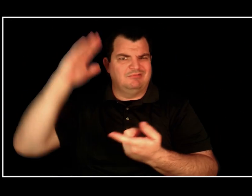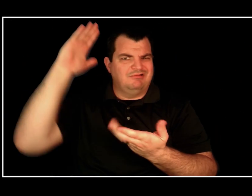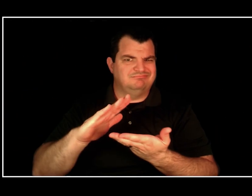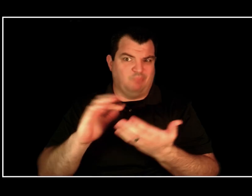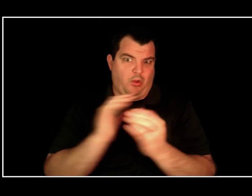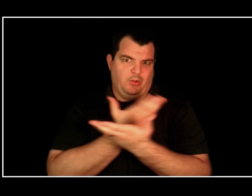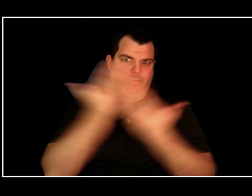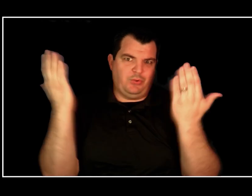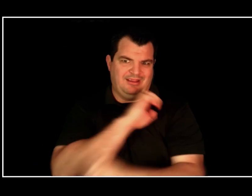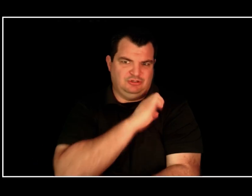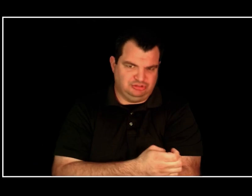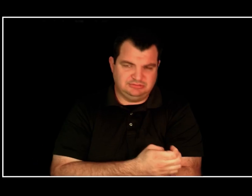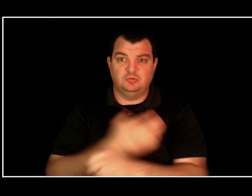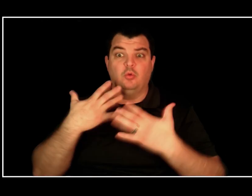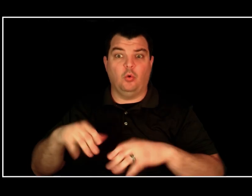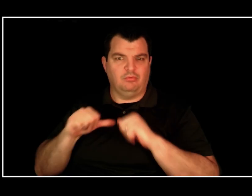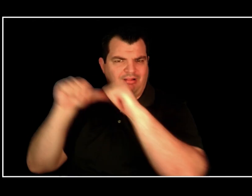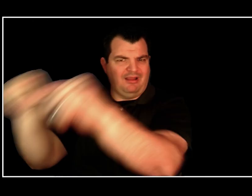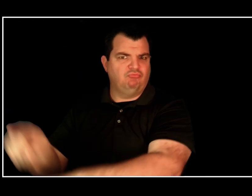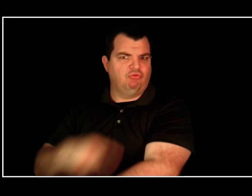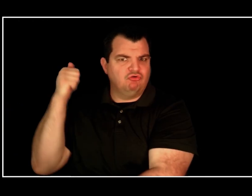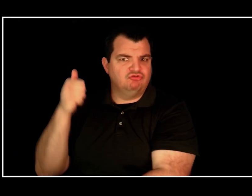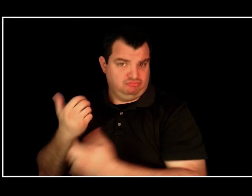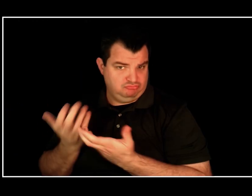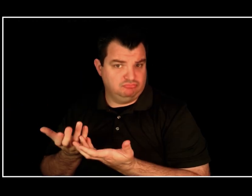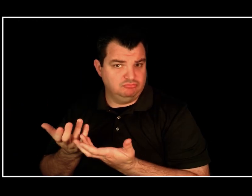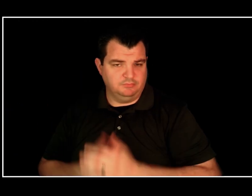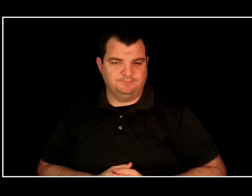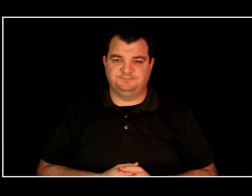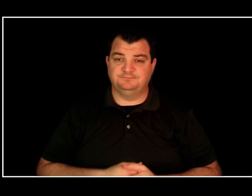uses no electricity and helps clothes last longer.